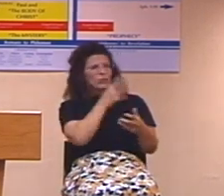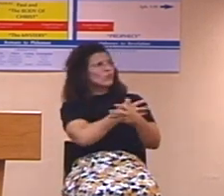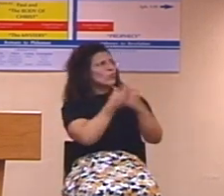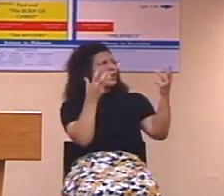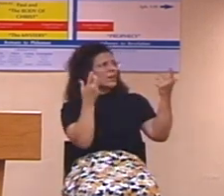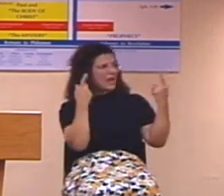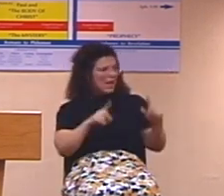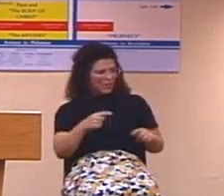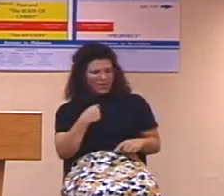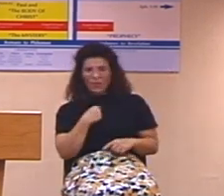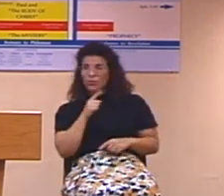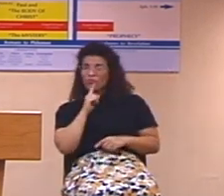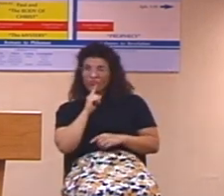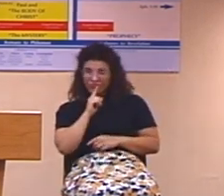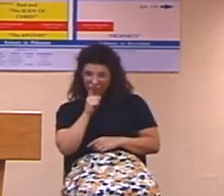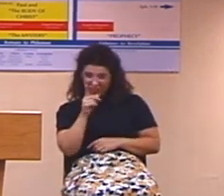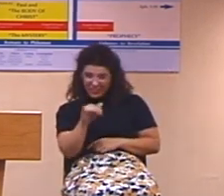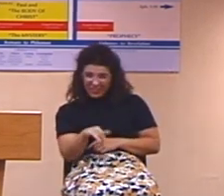me. Really?